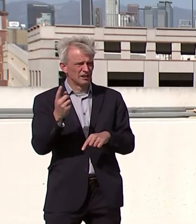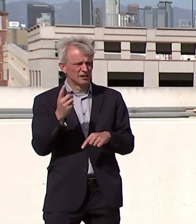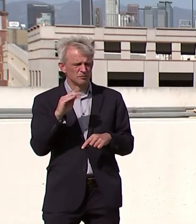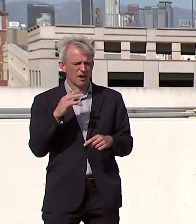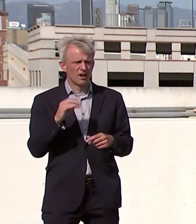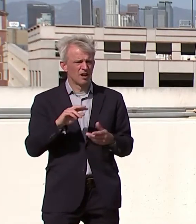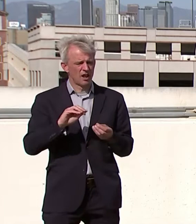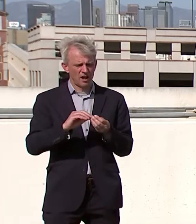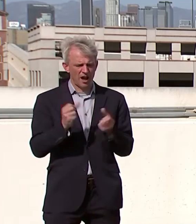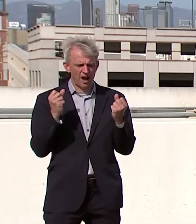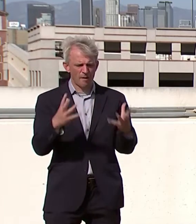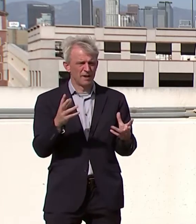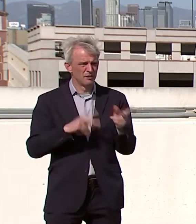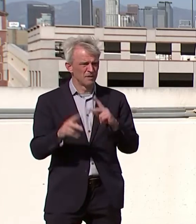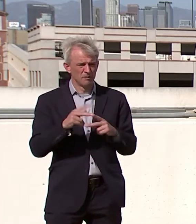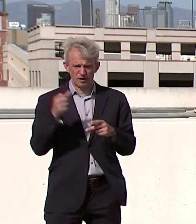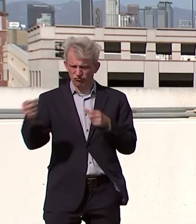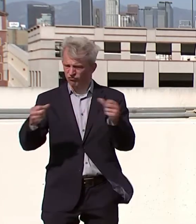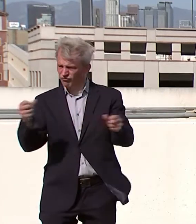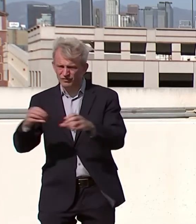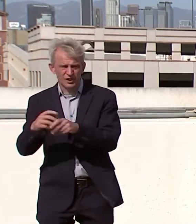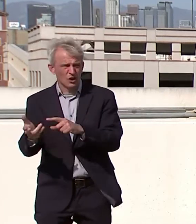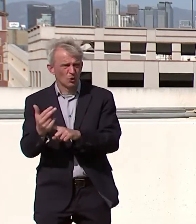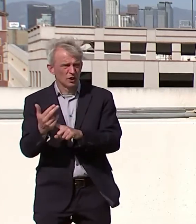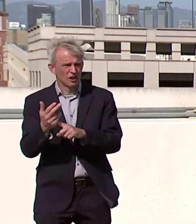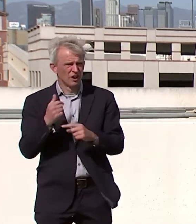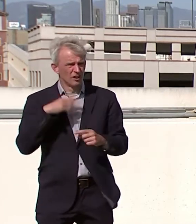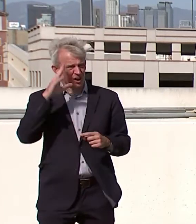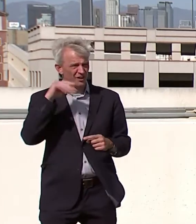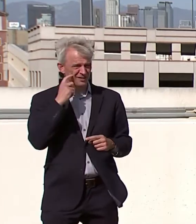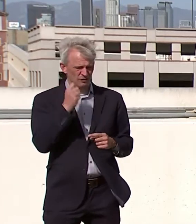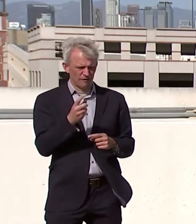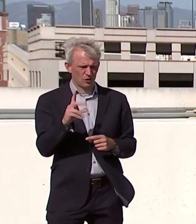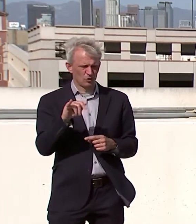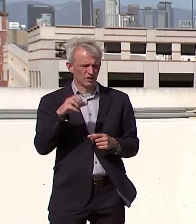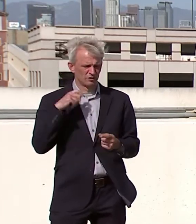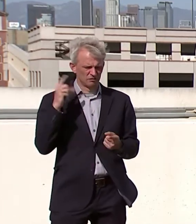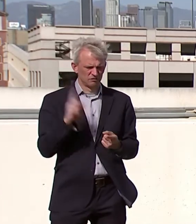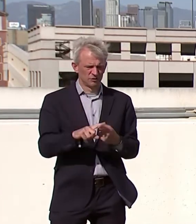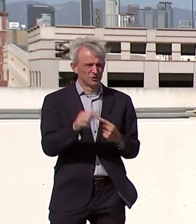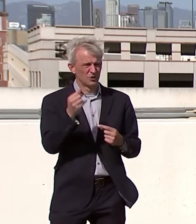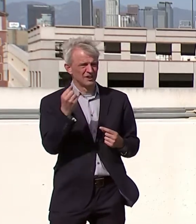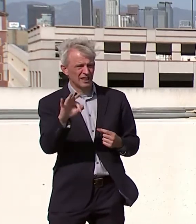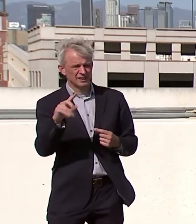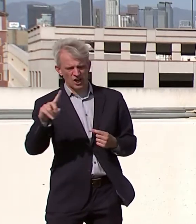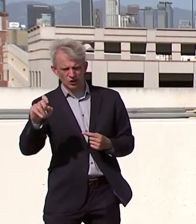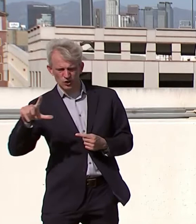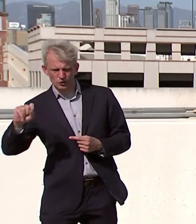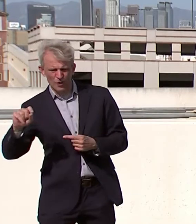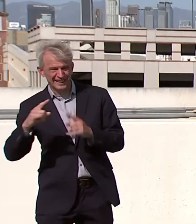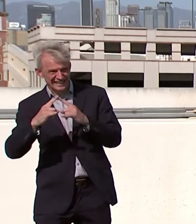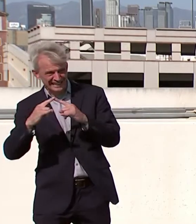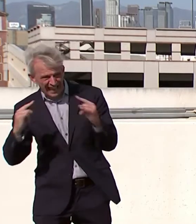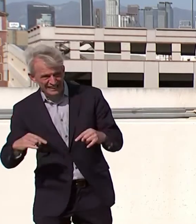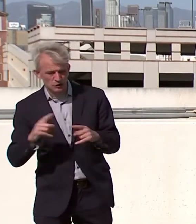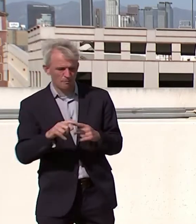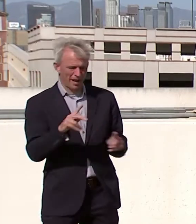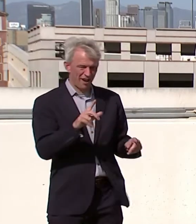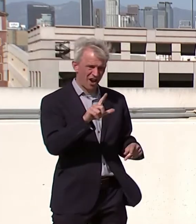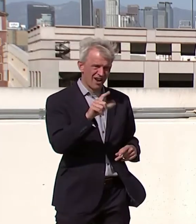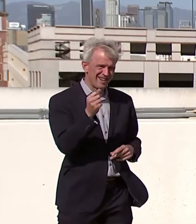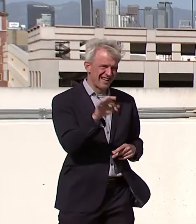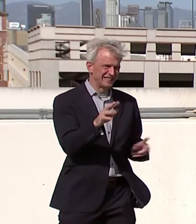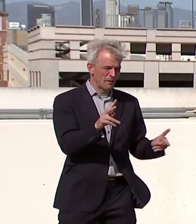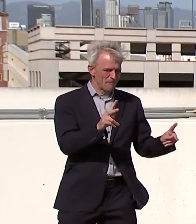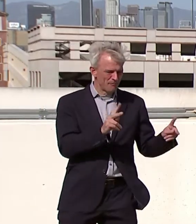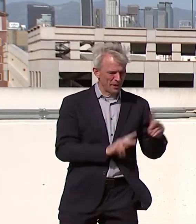I know over the weekend it was down to 19 people that were left living there with over 120 tents, but only 19 people as of the count that the